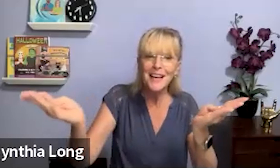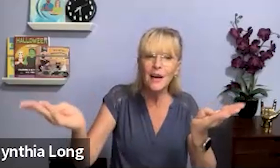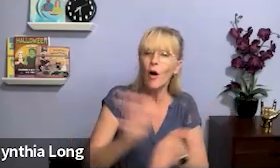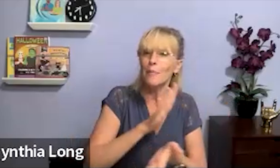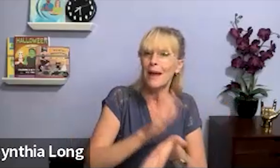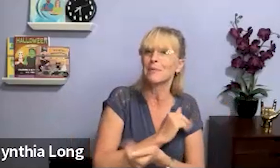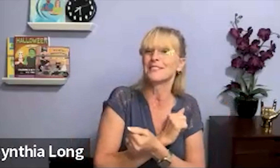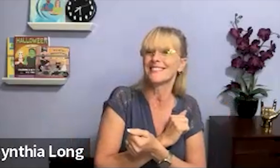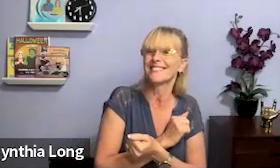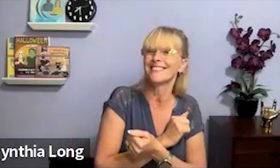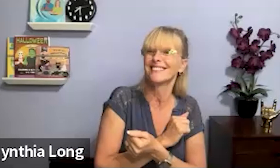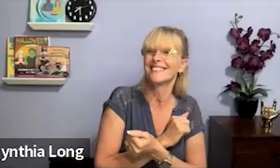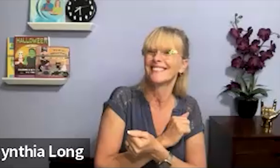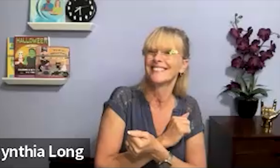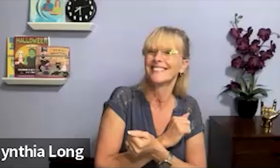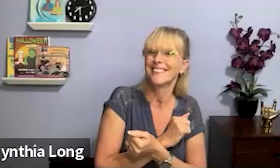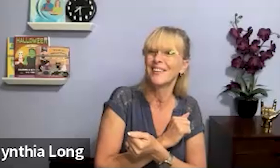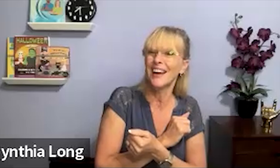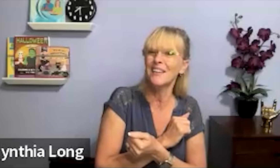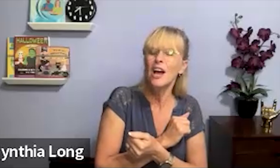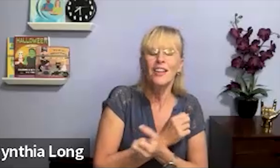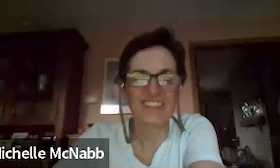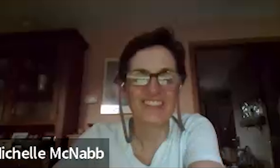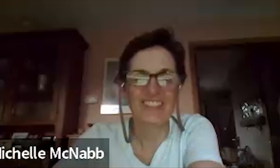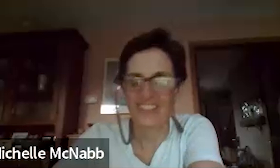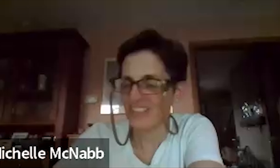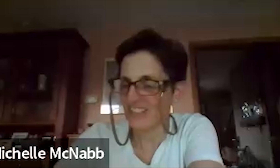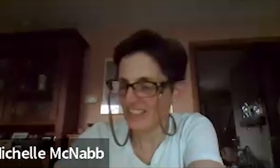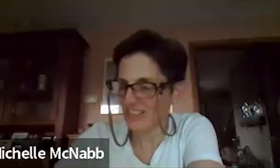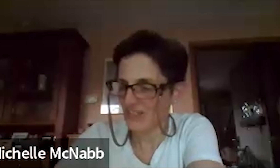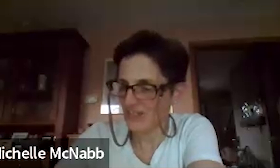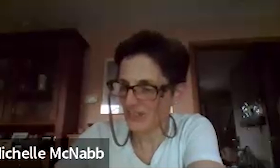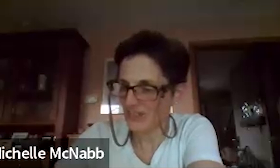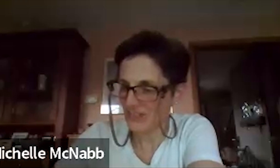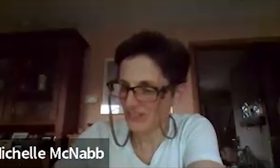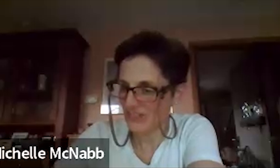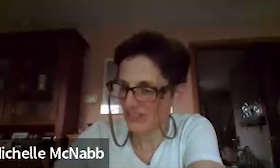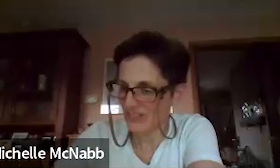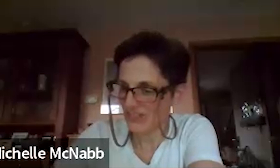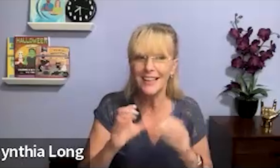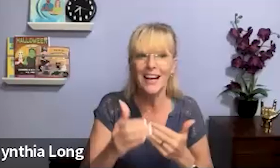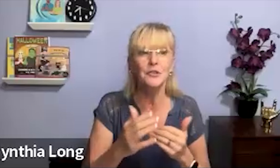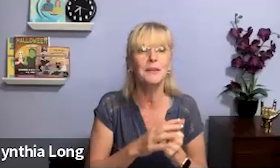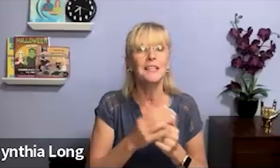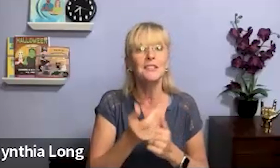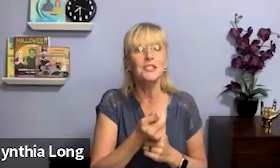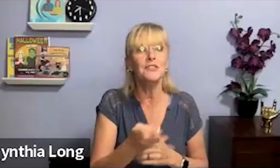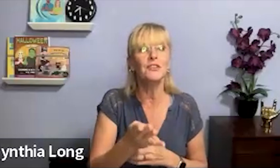out all the papers. Okay. There's so many different options of incorporating in the classroom, but these are just a